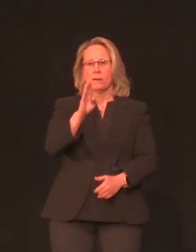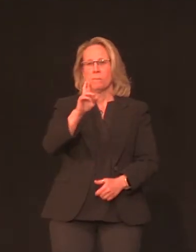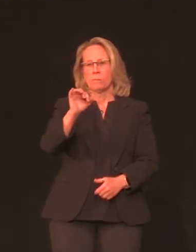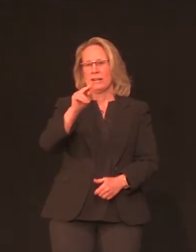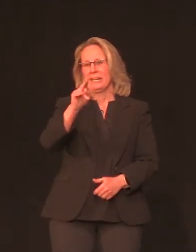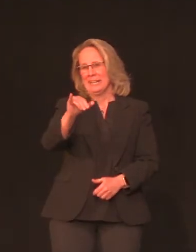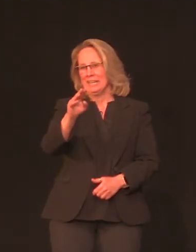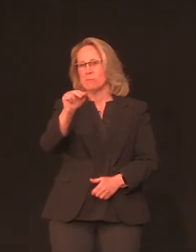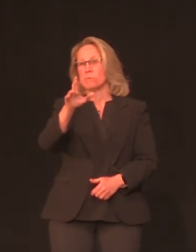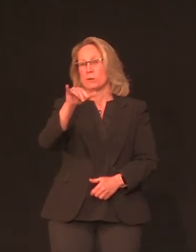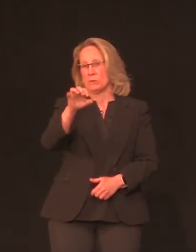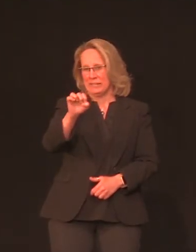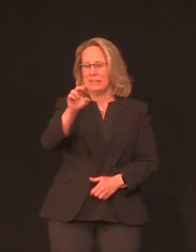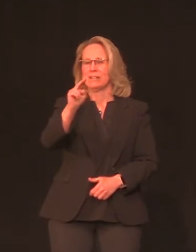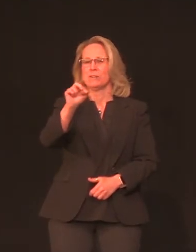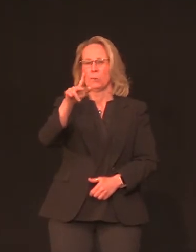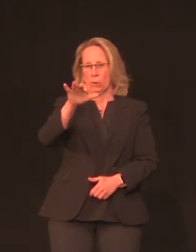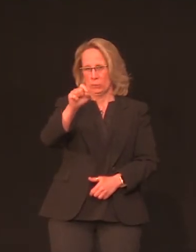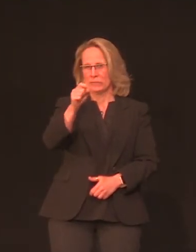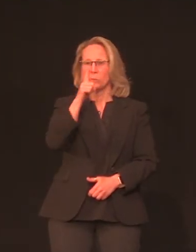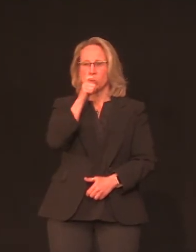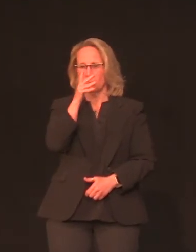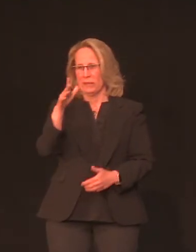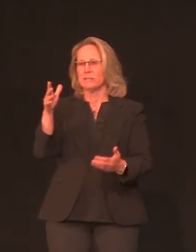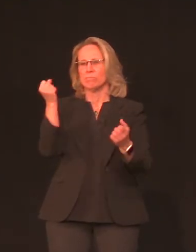our national anthem. Thank you.